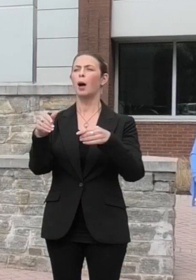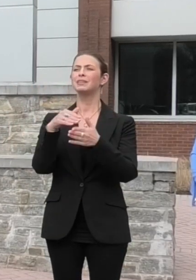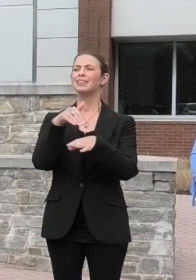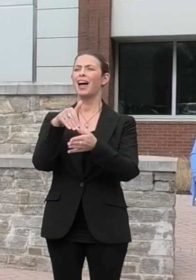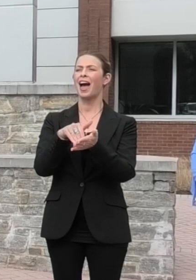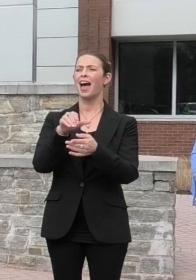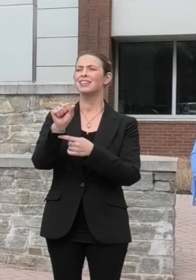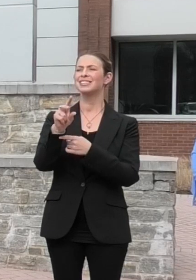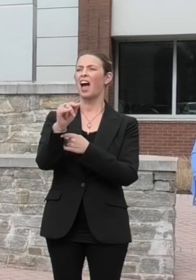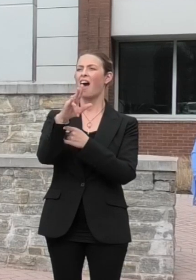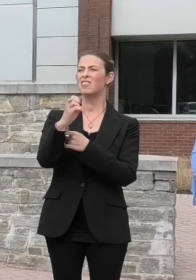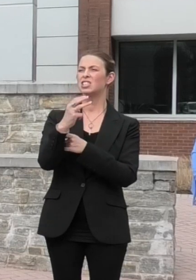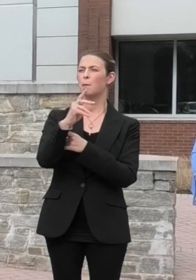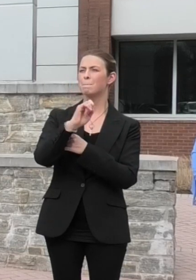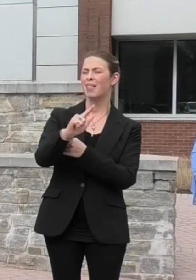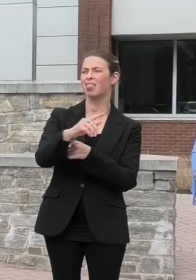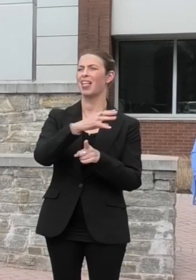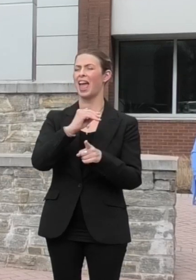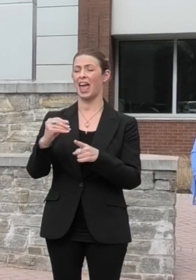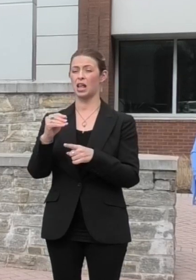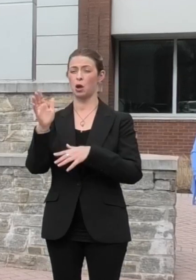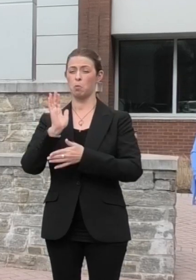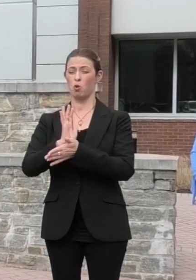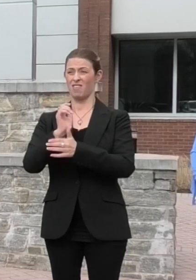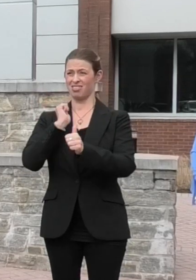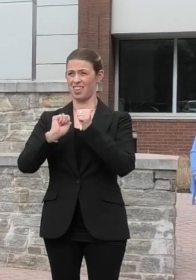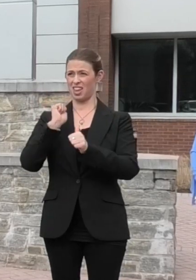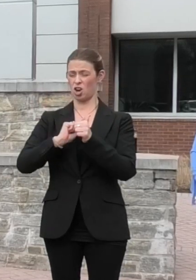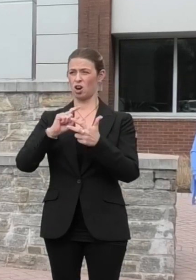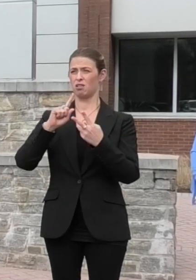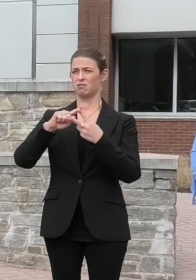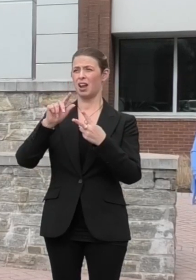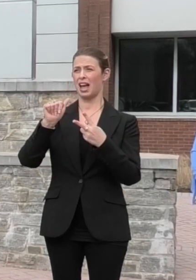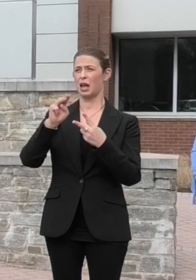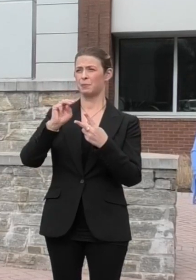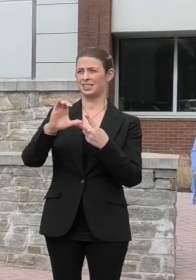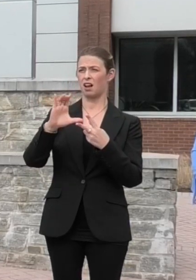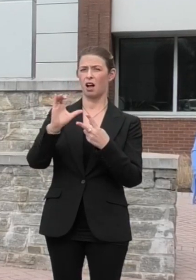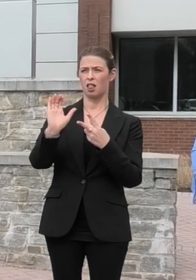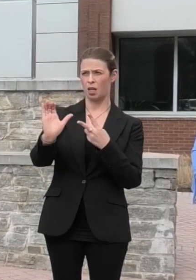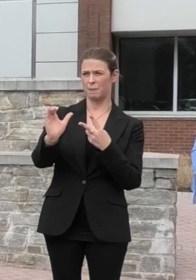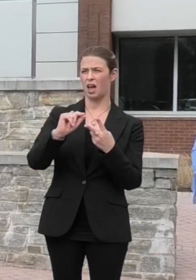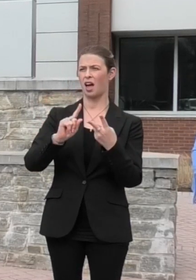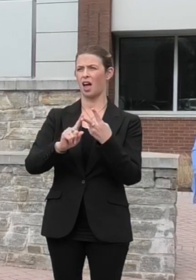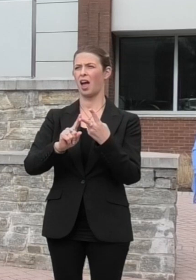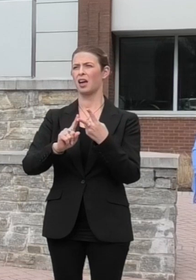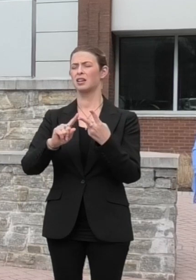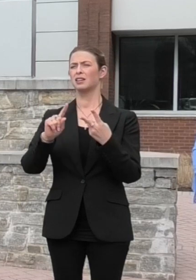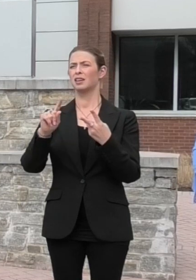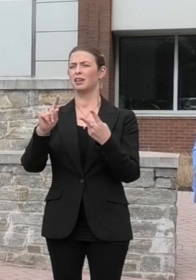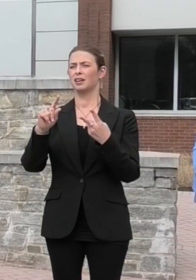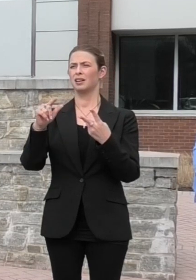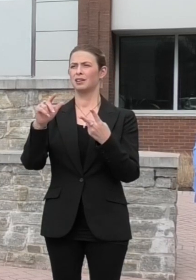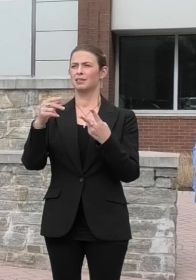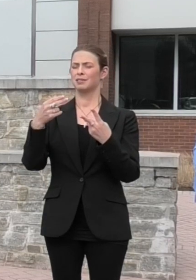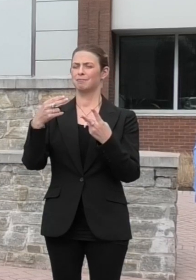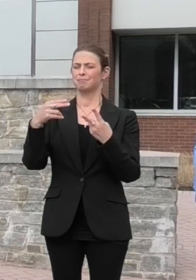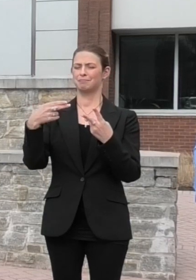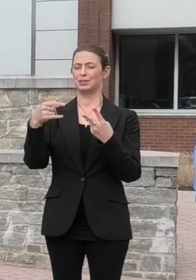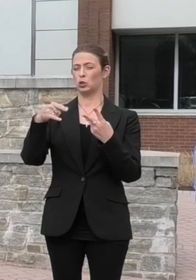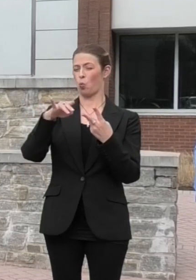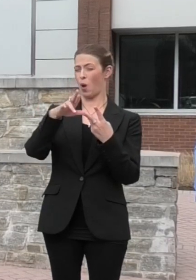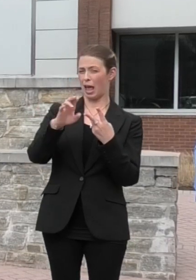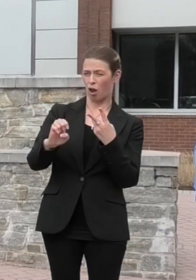movie theaters, Regal Snowden Square and AMC Columbia, to close effective midnight tonight for, again, at least